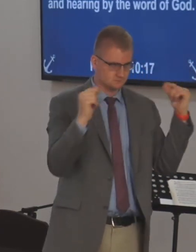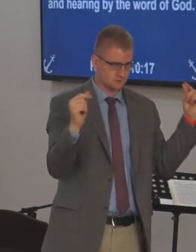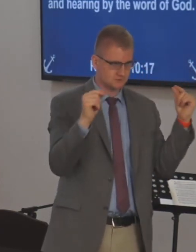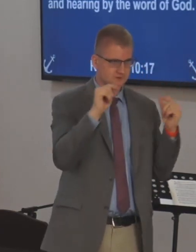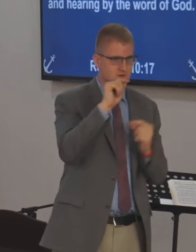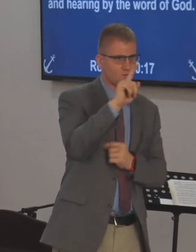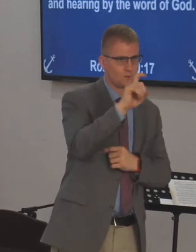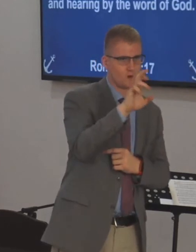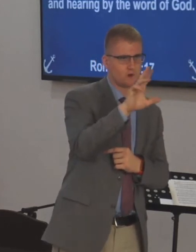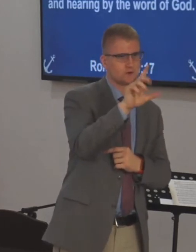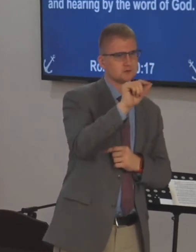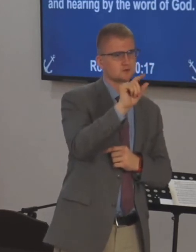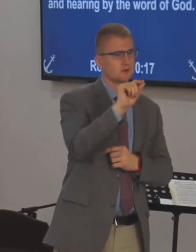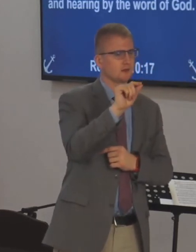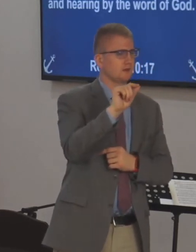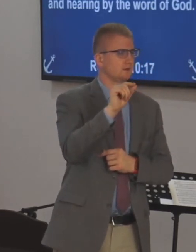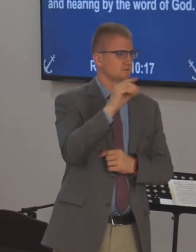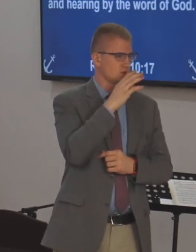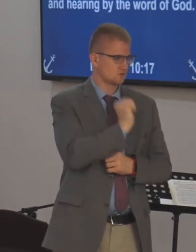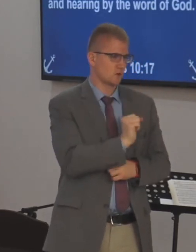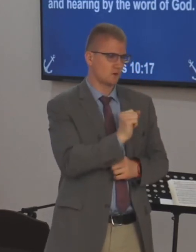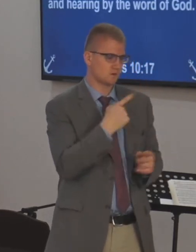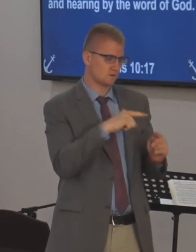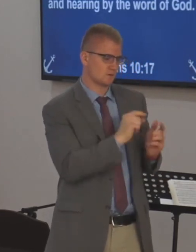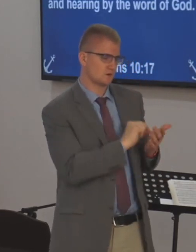old. And